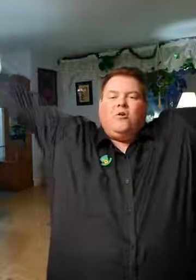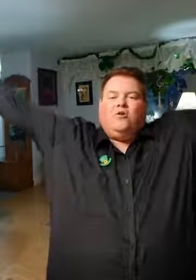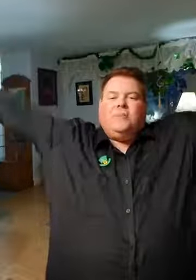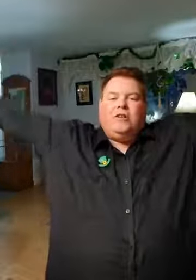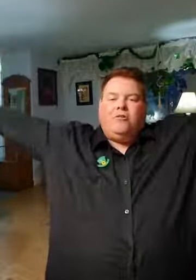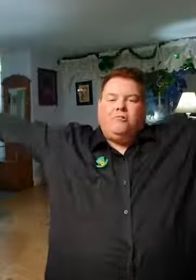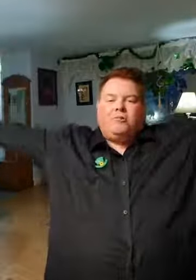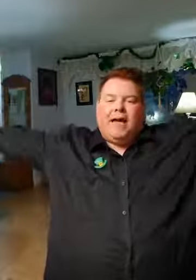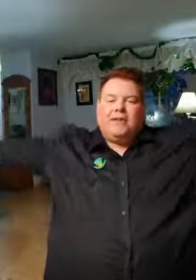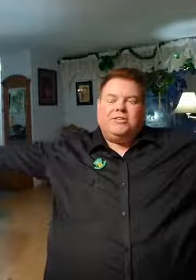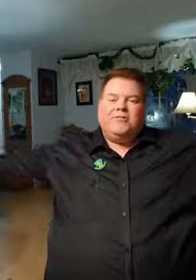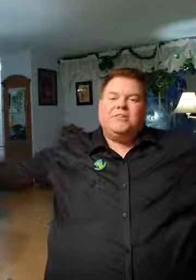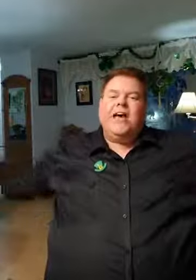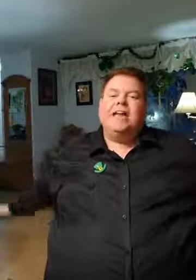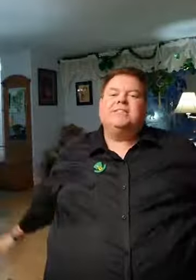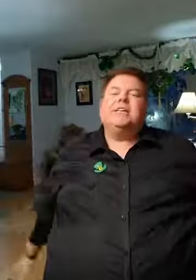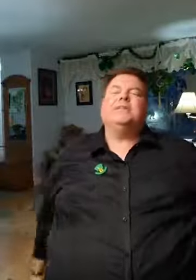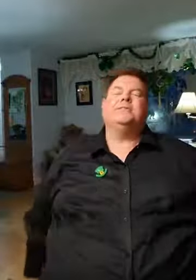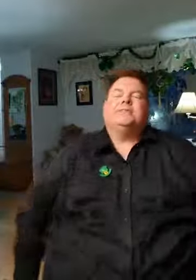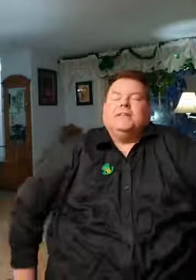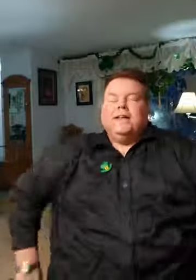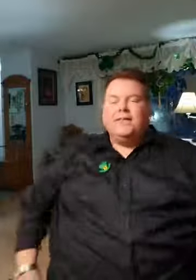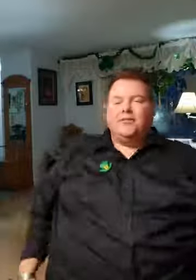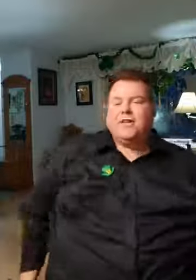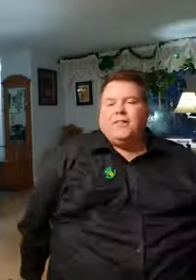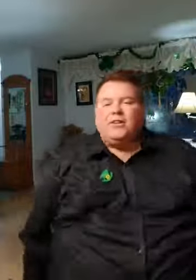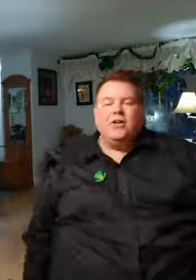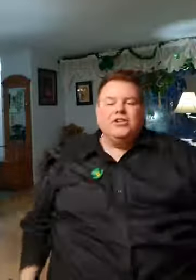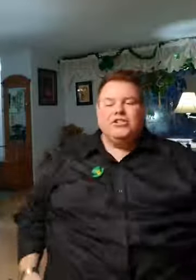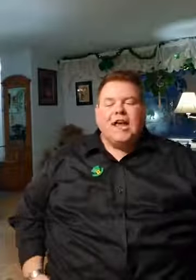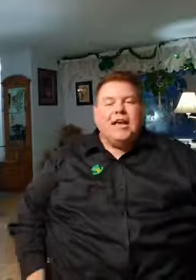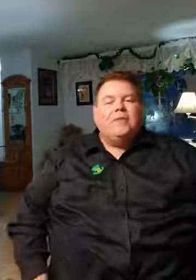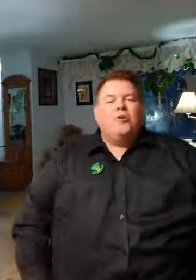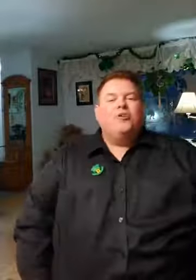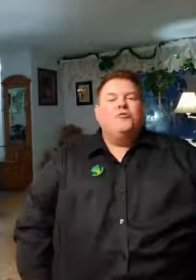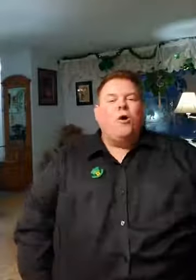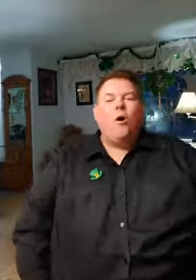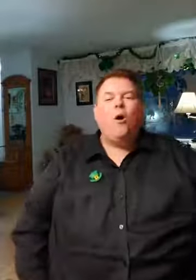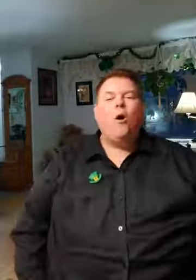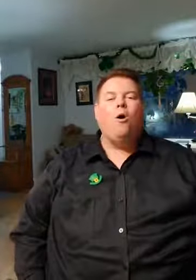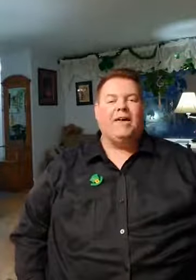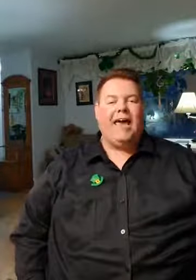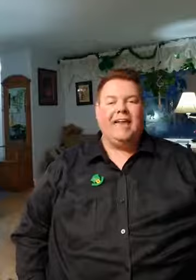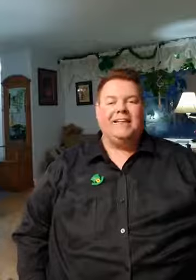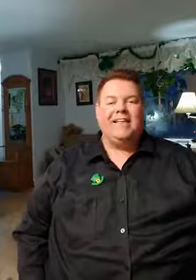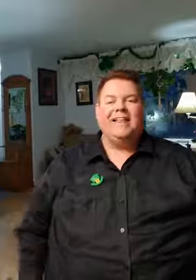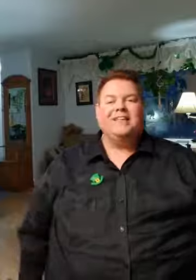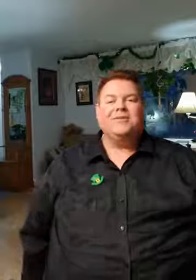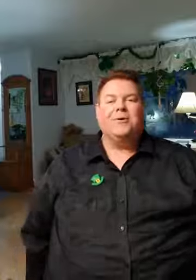bring your arms back down to your sides. Give yourself a little shake, and we're going to do it all again. So